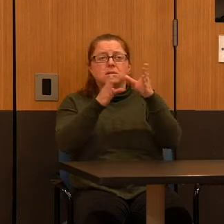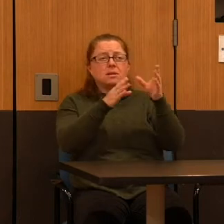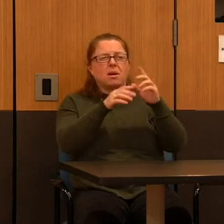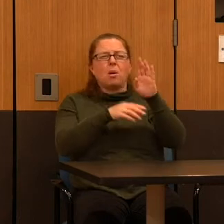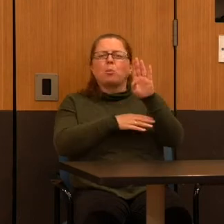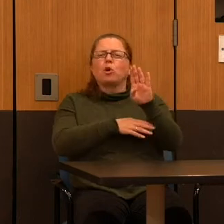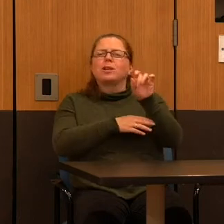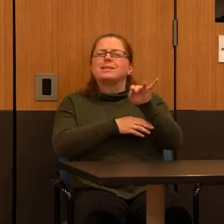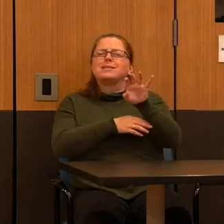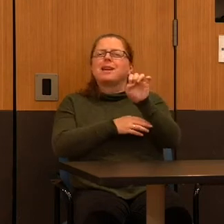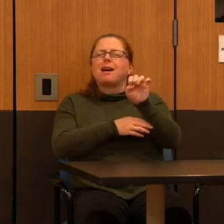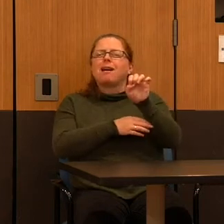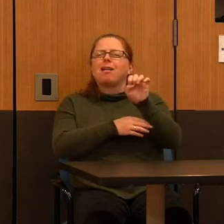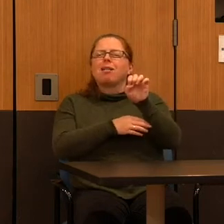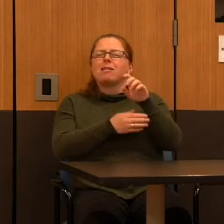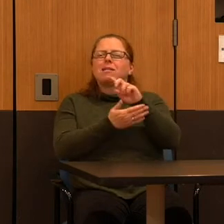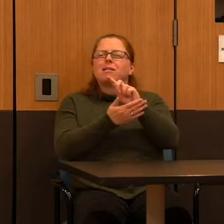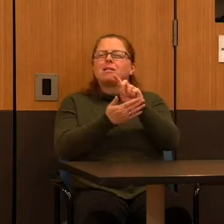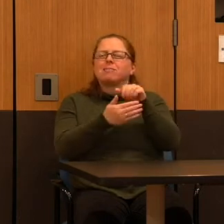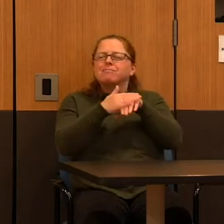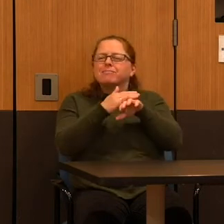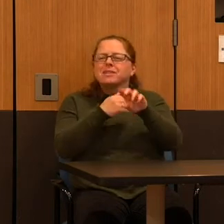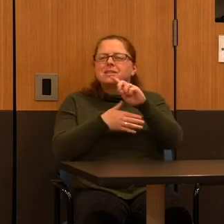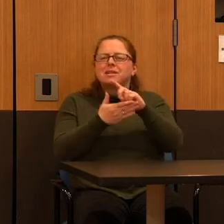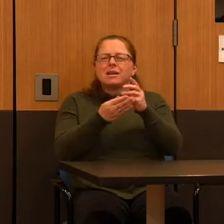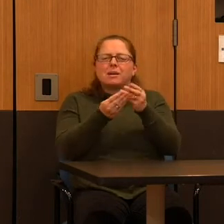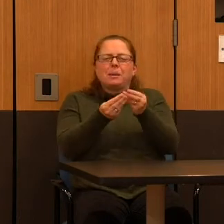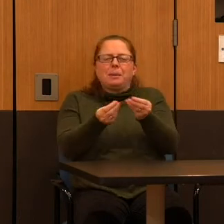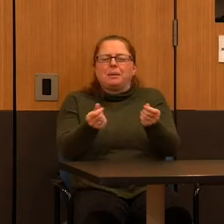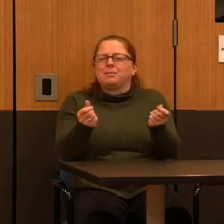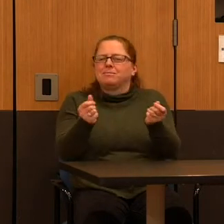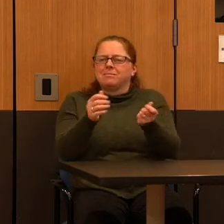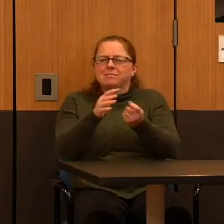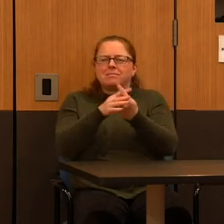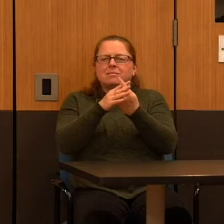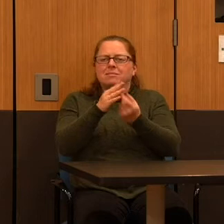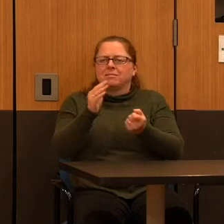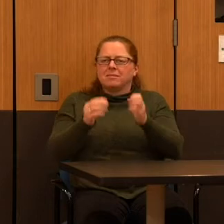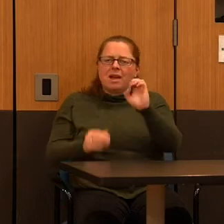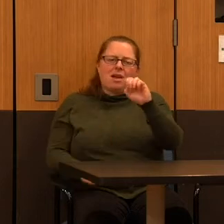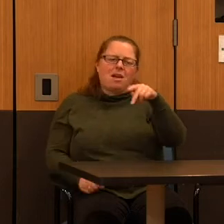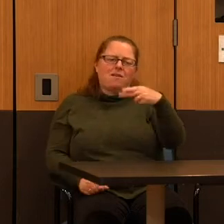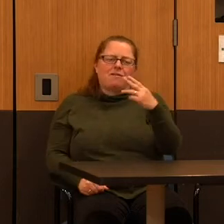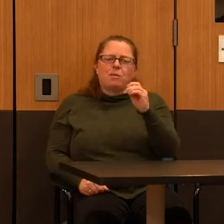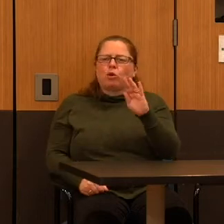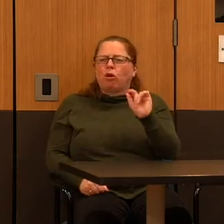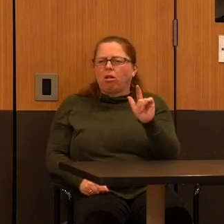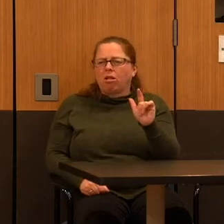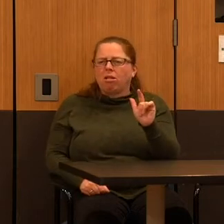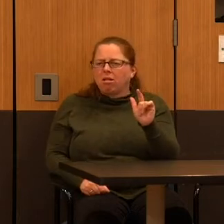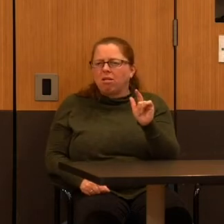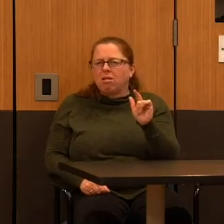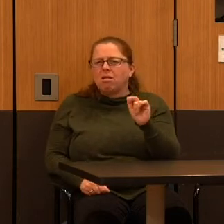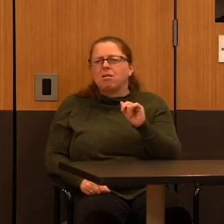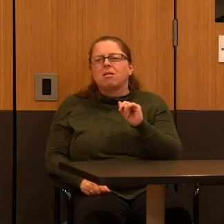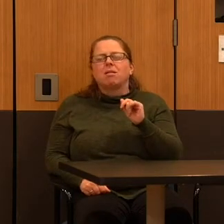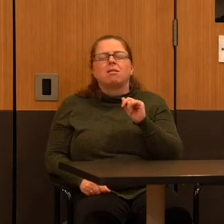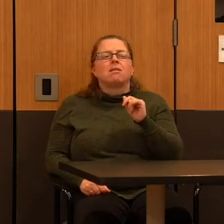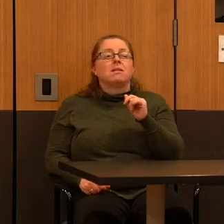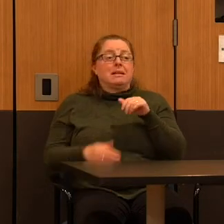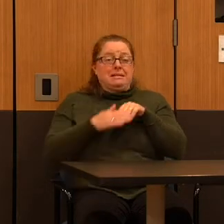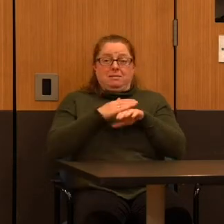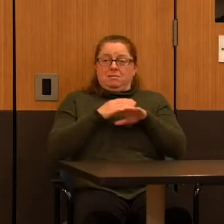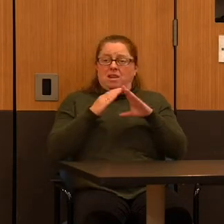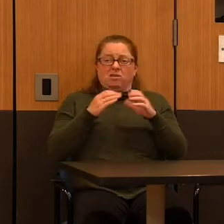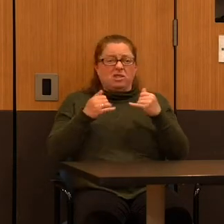an ephemeral quality, right? It's short-lived and ever-changing. Accessible housing was and is still difficult to